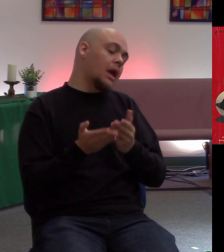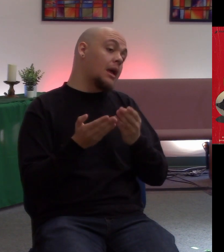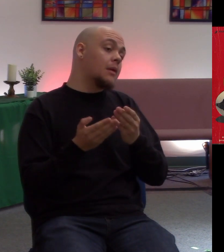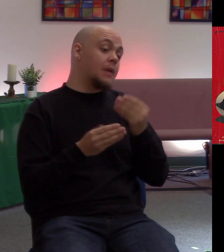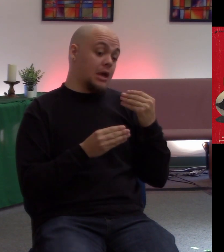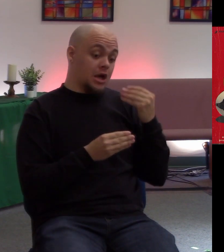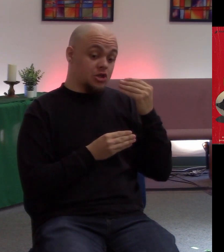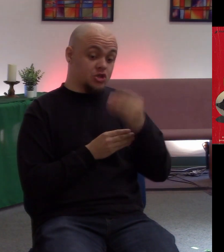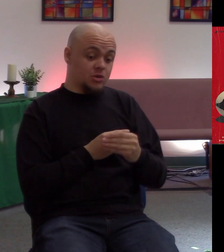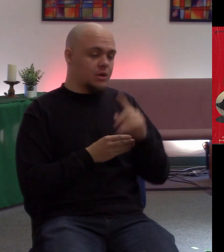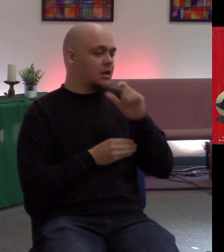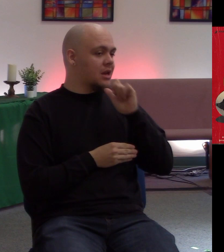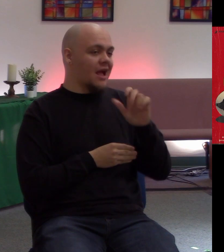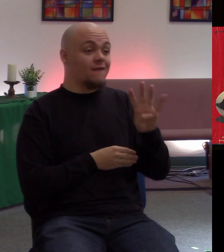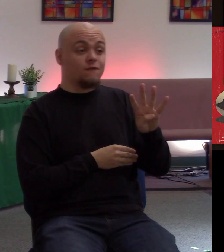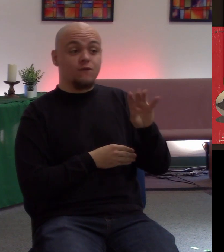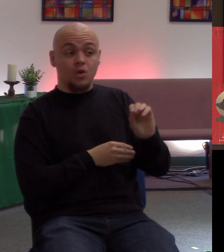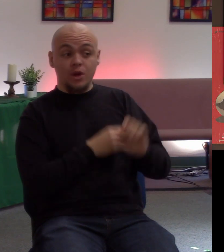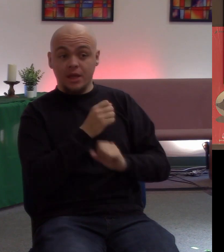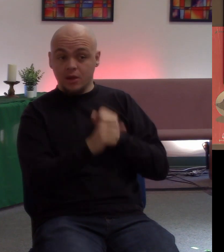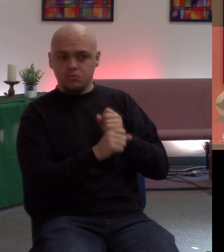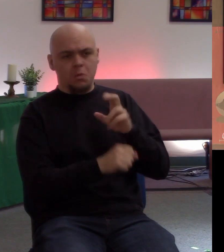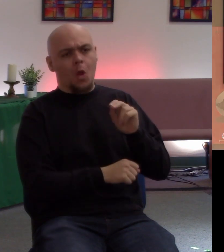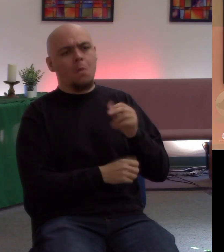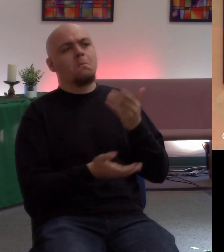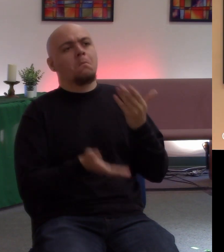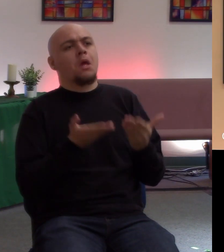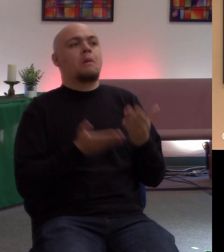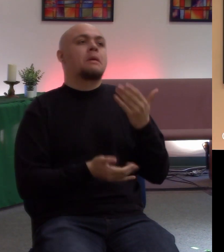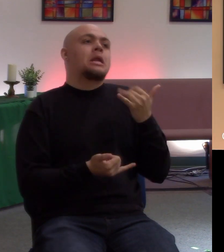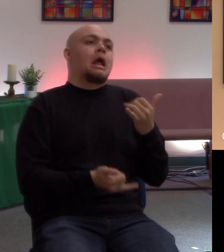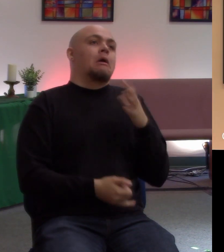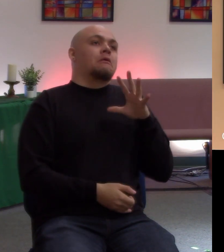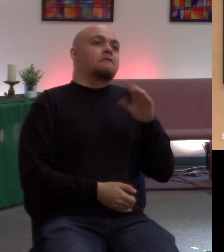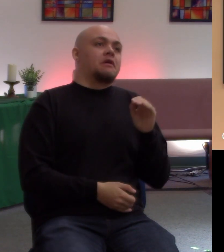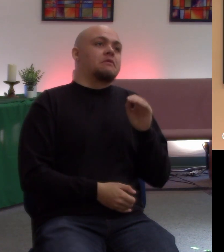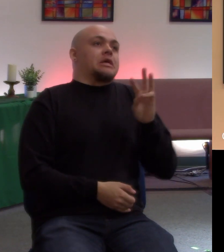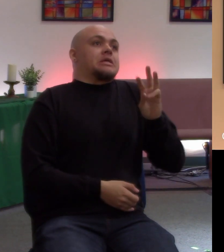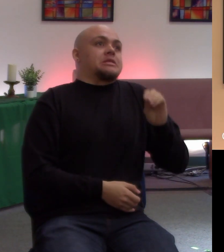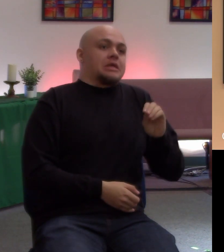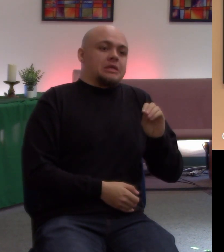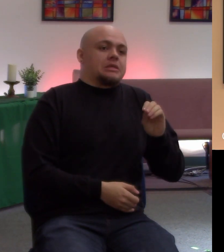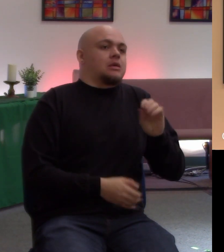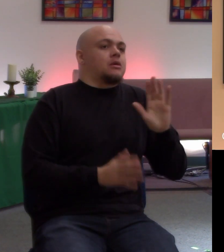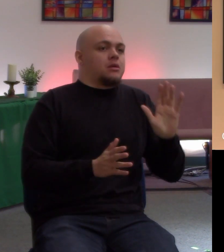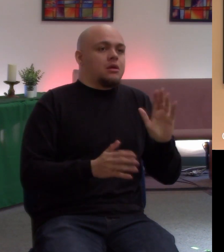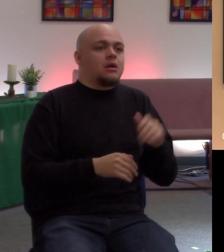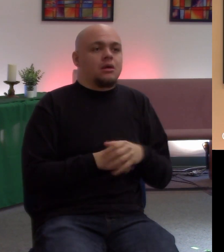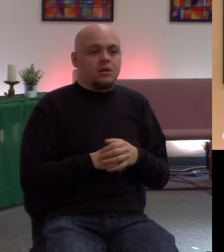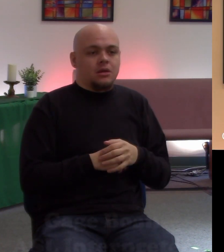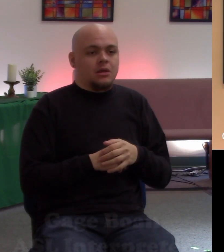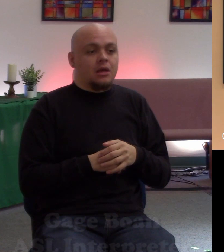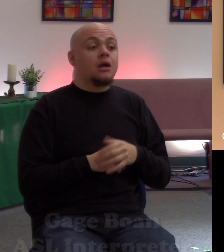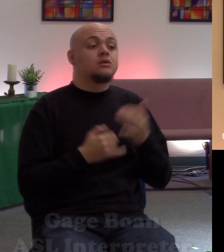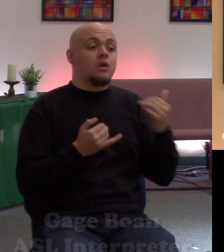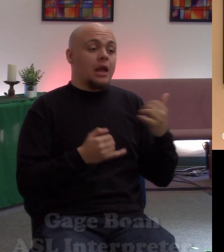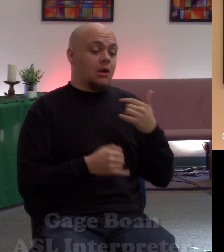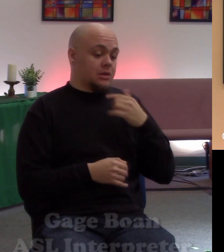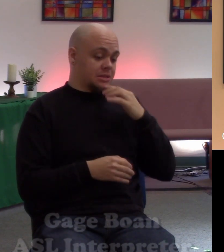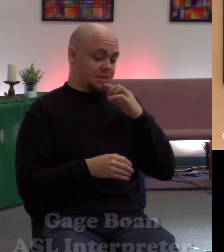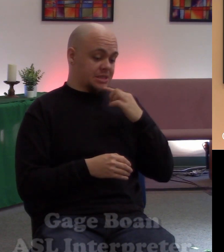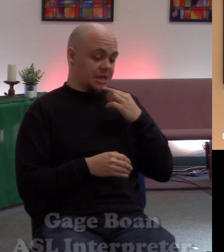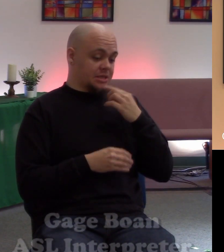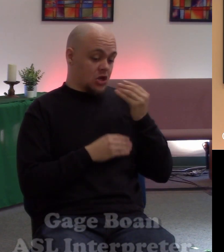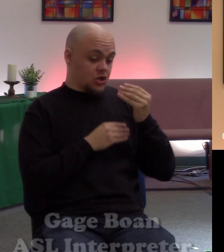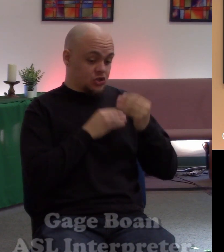Maybe a generation isn't 40 years. Maybe it's 50 years or 60 years. Currently, Howell says that a generation is